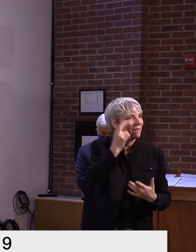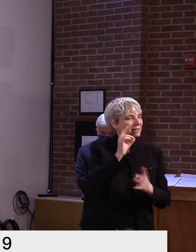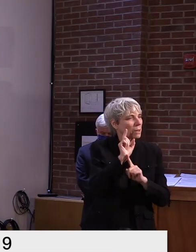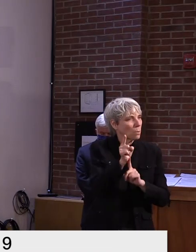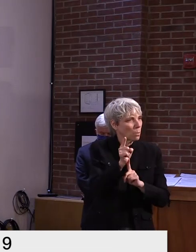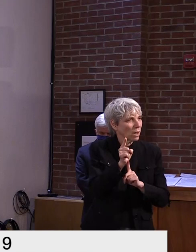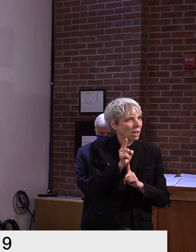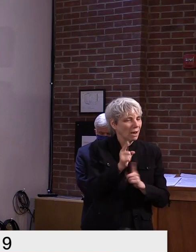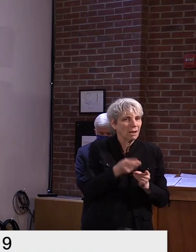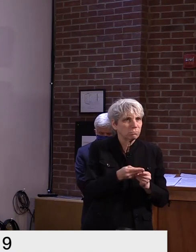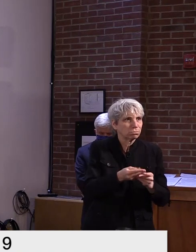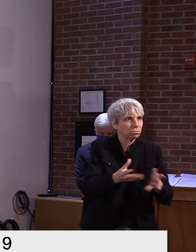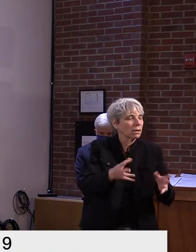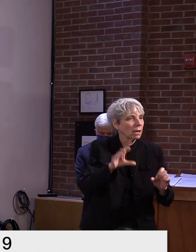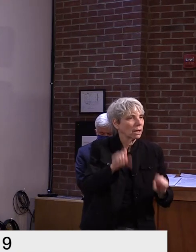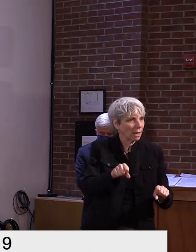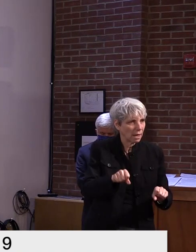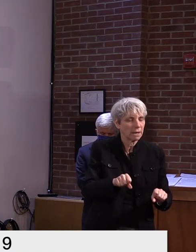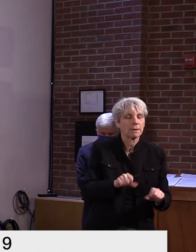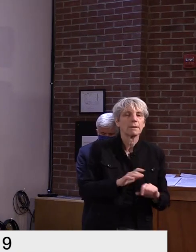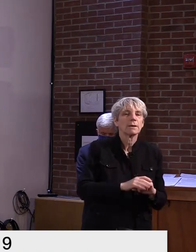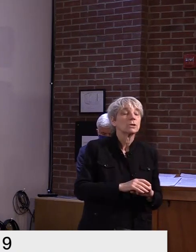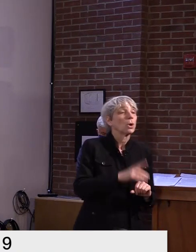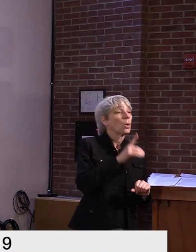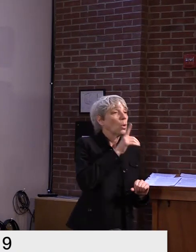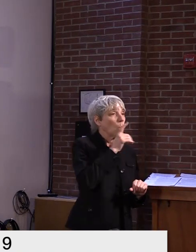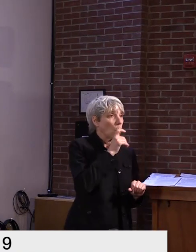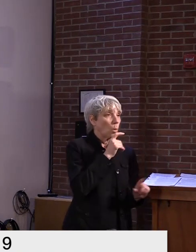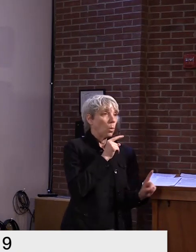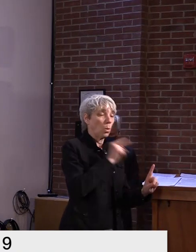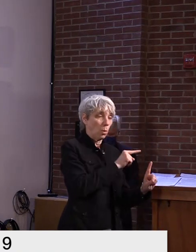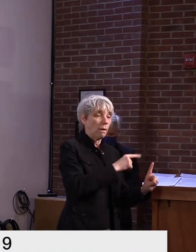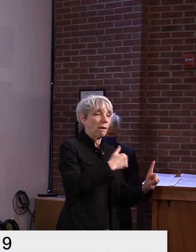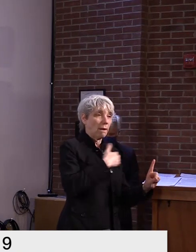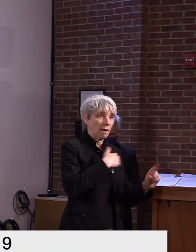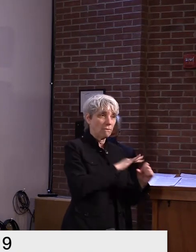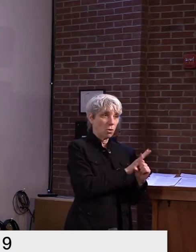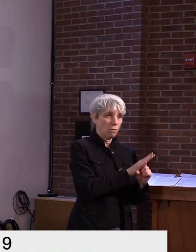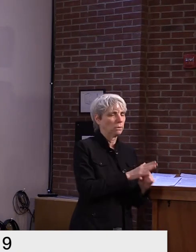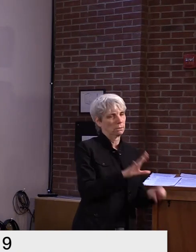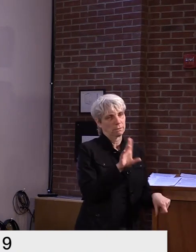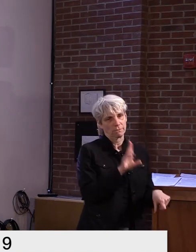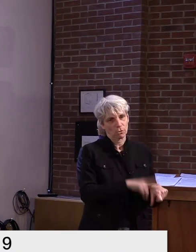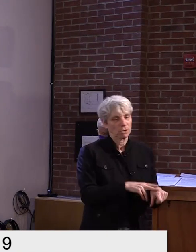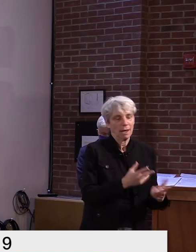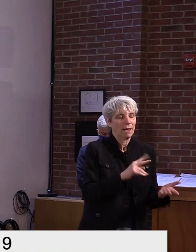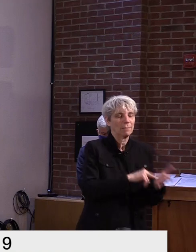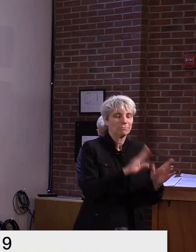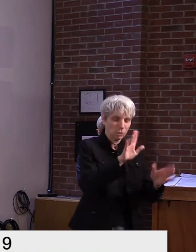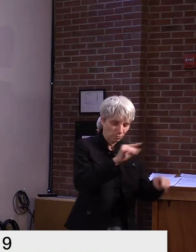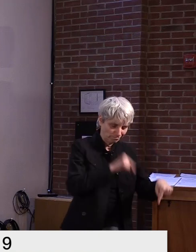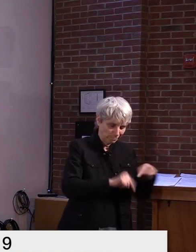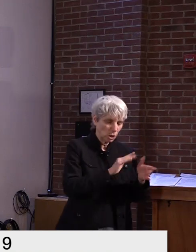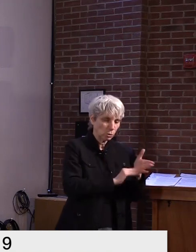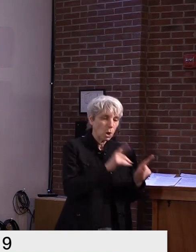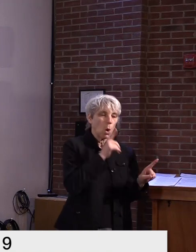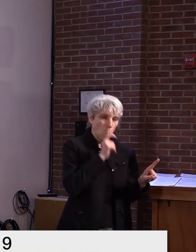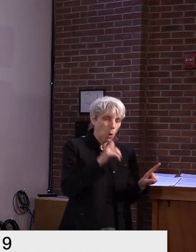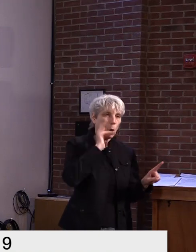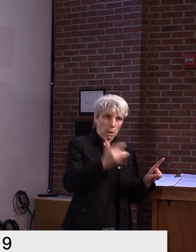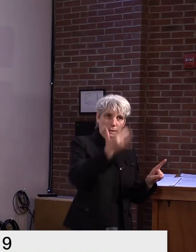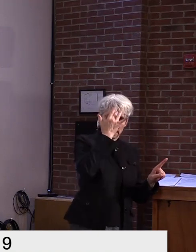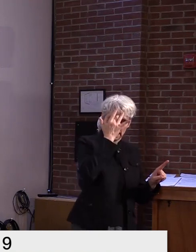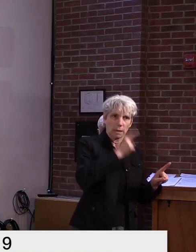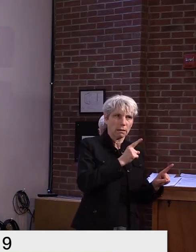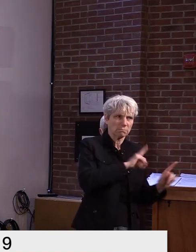time. People who have COVID-19 symptoms should absolutely be tested. If their provider recommends